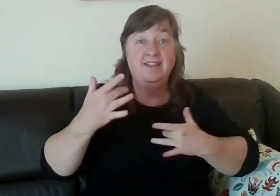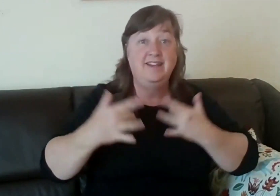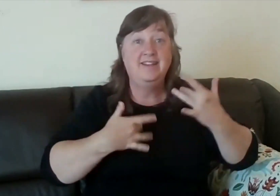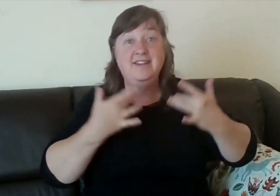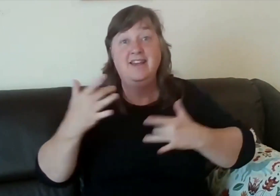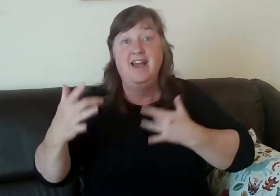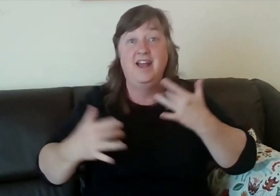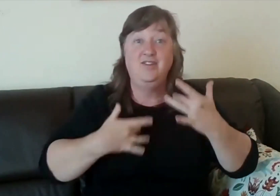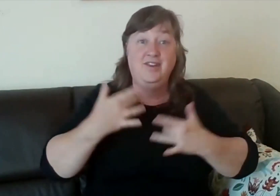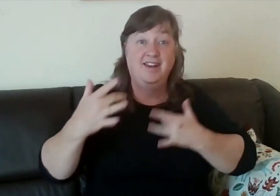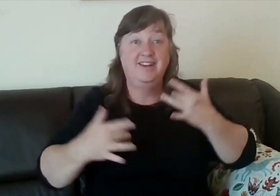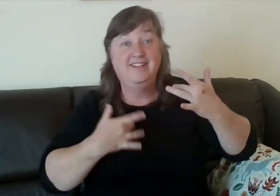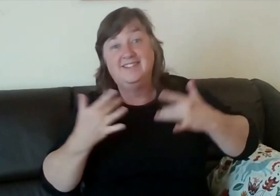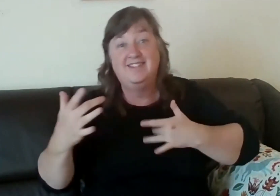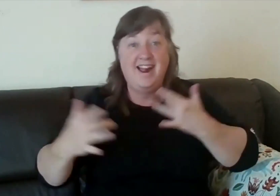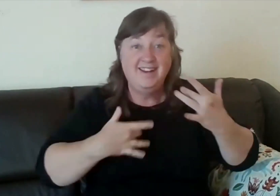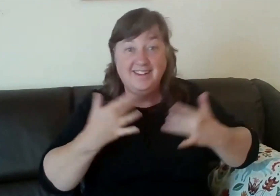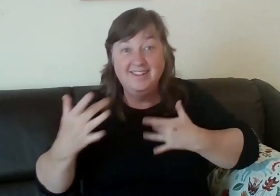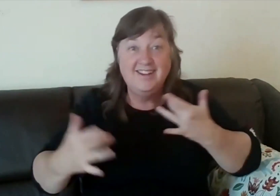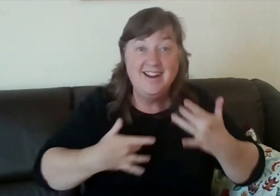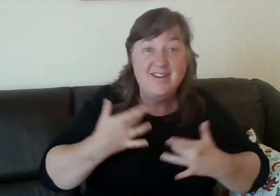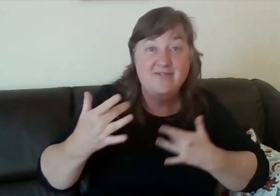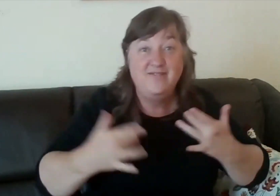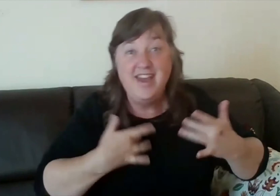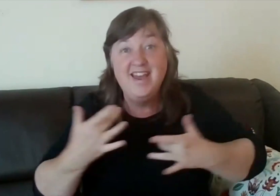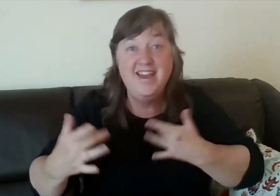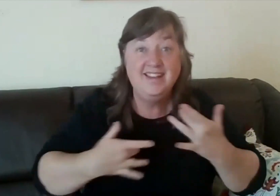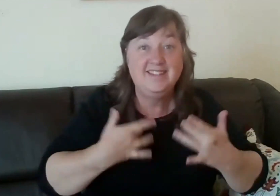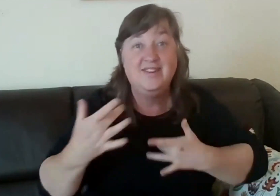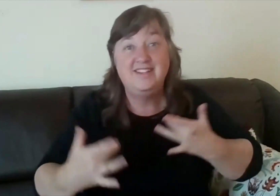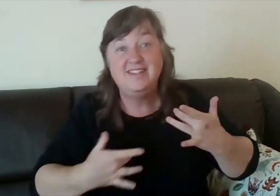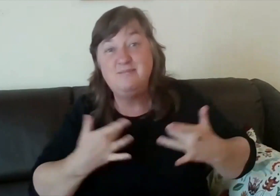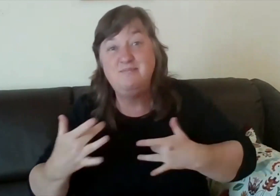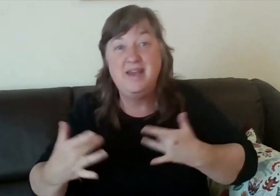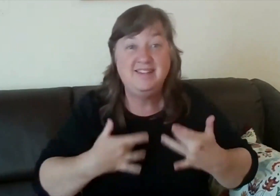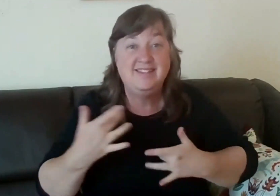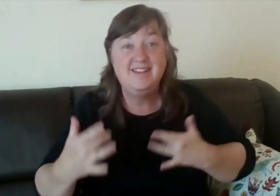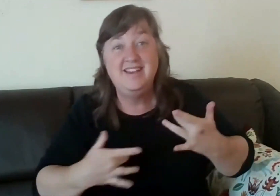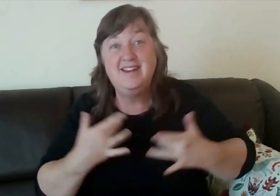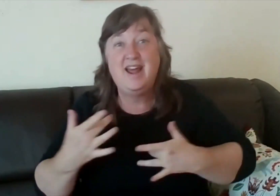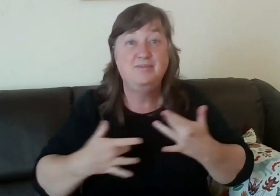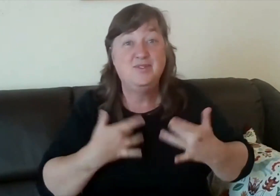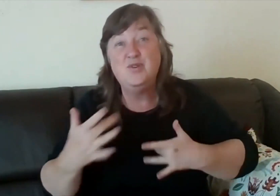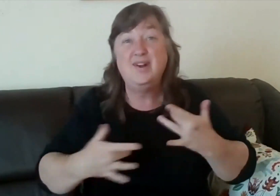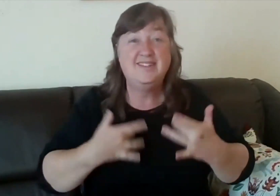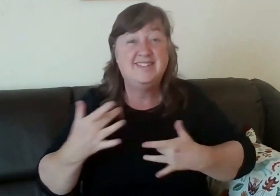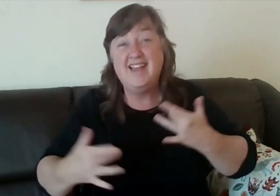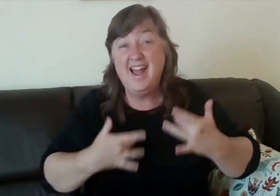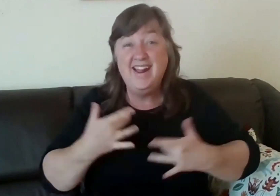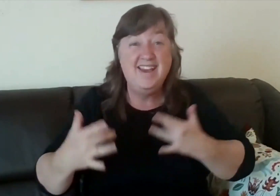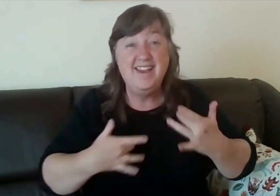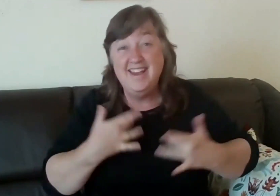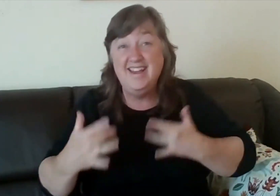Excited. And you get an excited look on your face, anticipation. I'm so